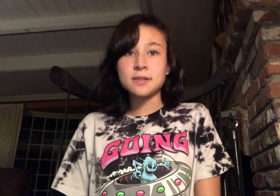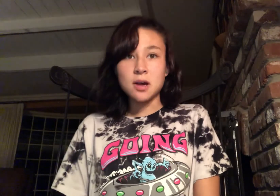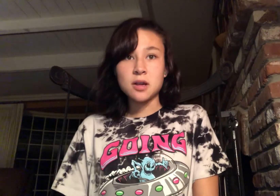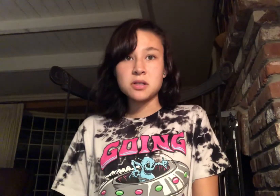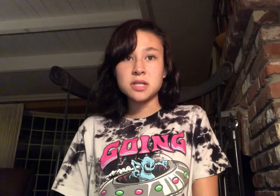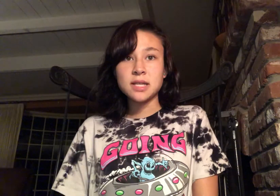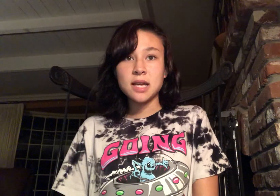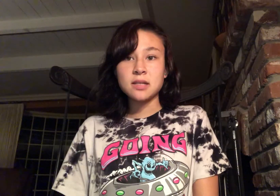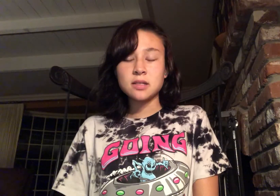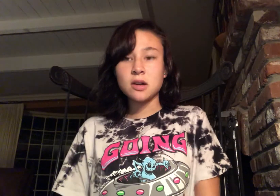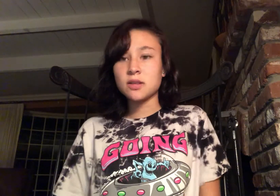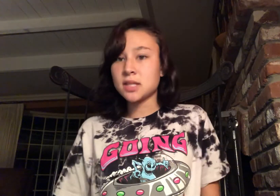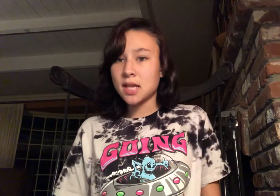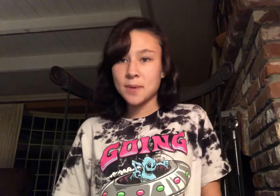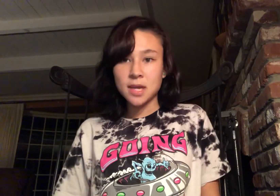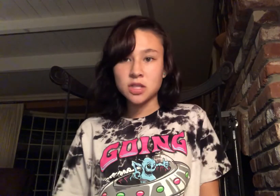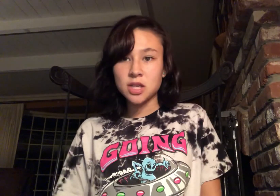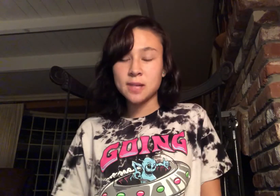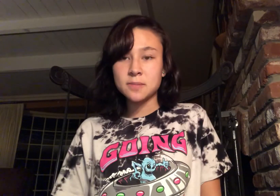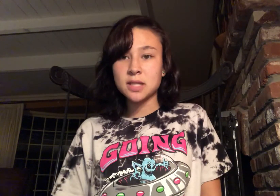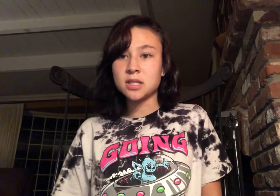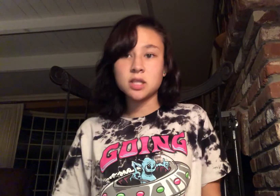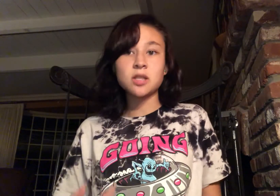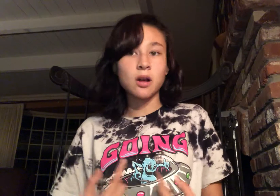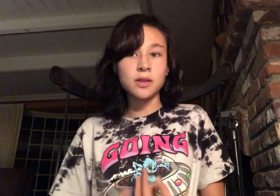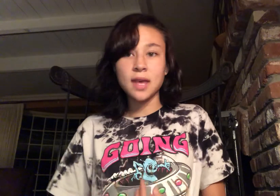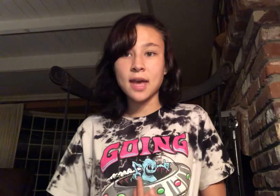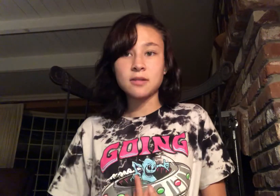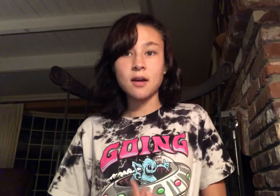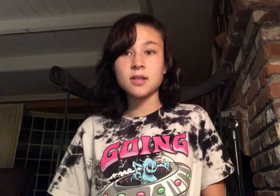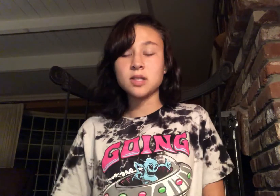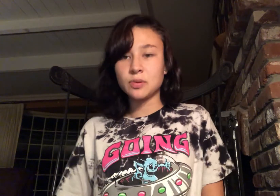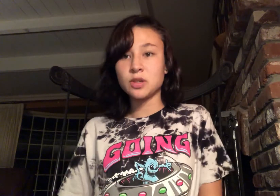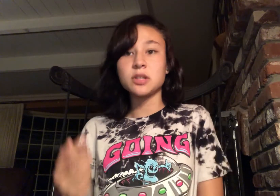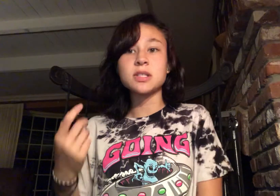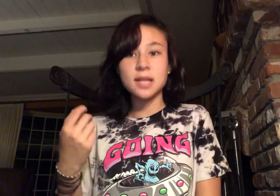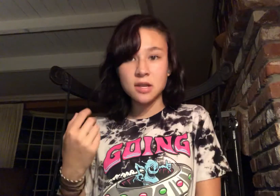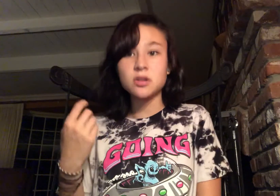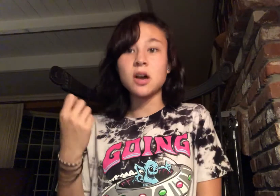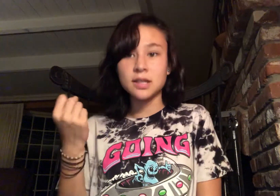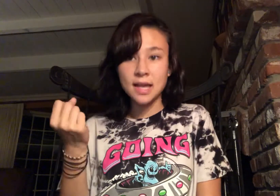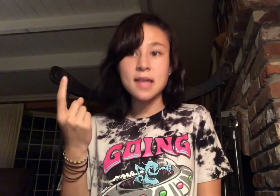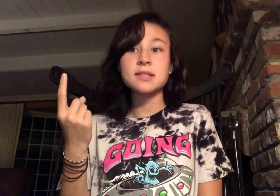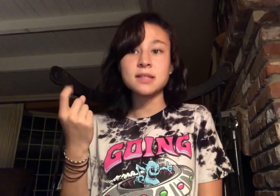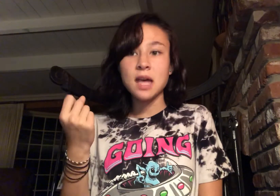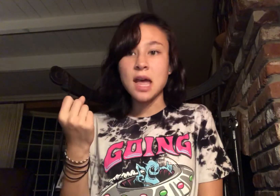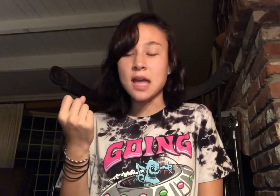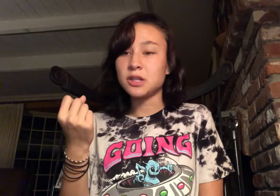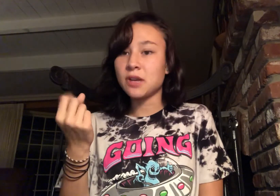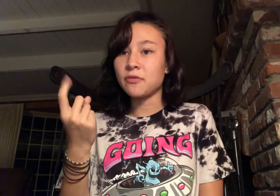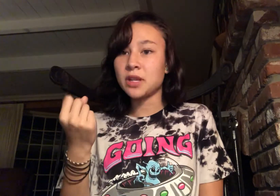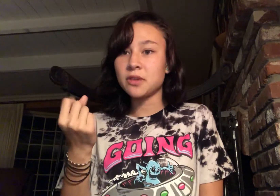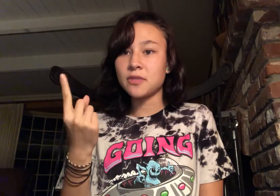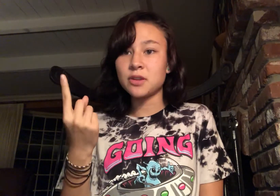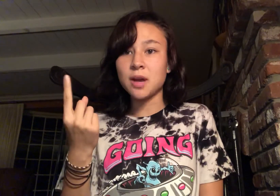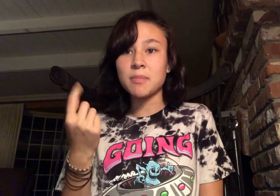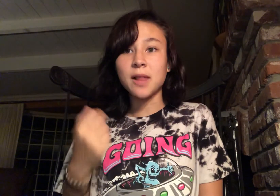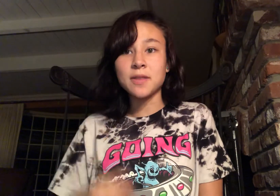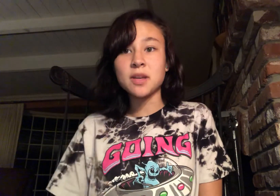not understand are the same hand shapes. It's just all in the head nod. So when you understand, you nod yes, and you flick your finger up like the